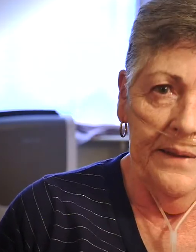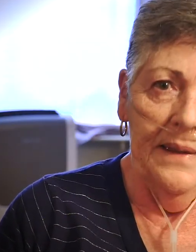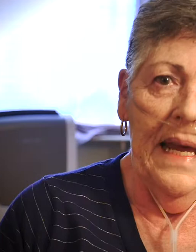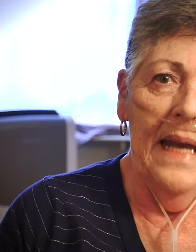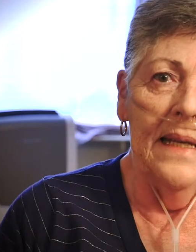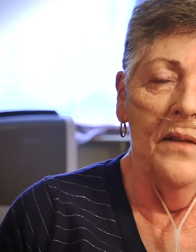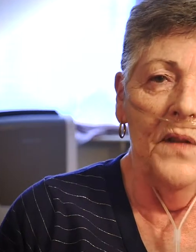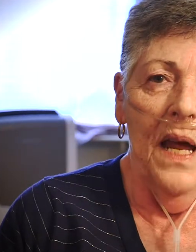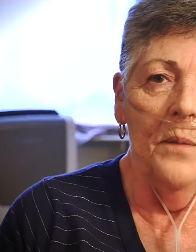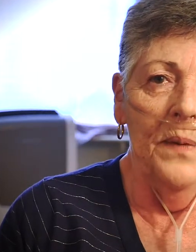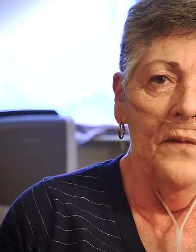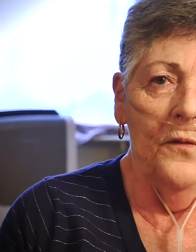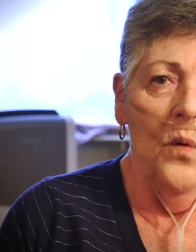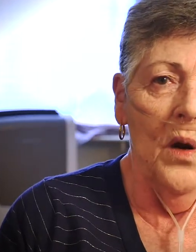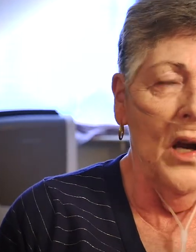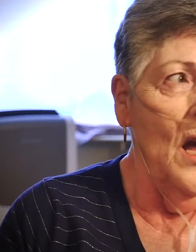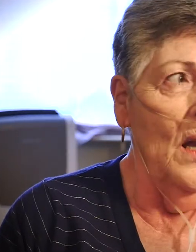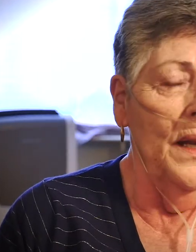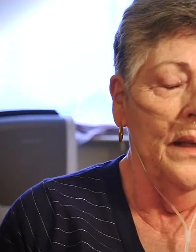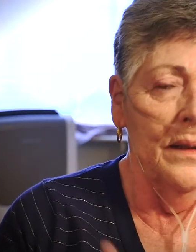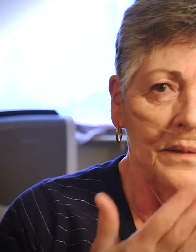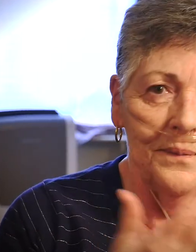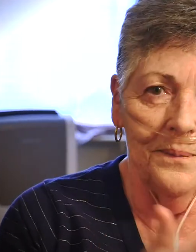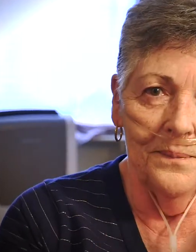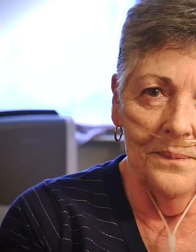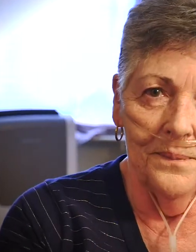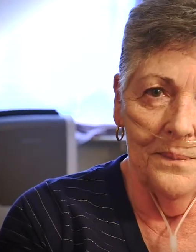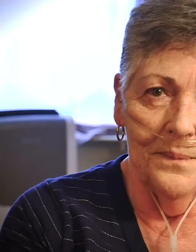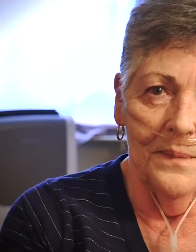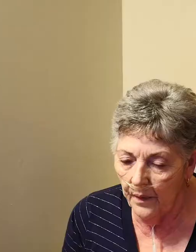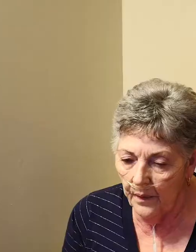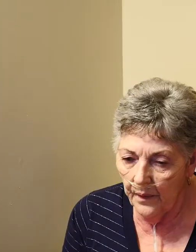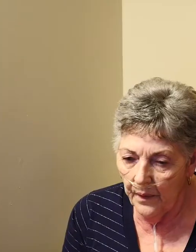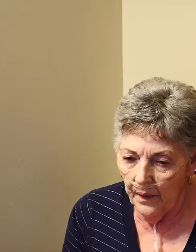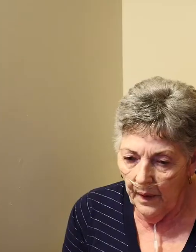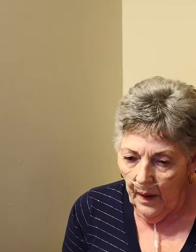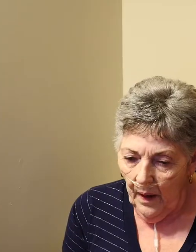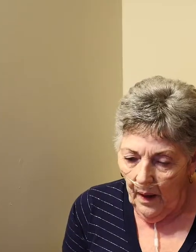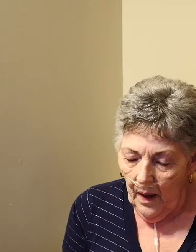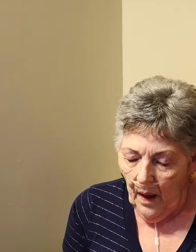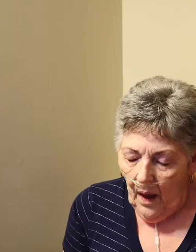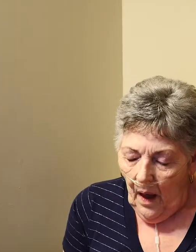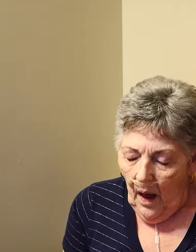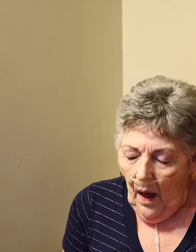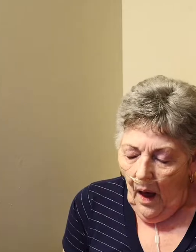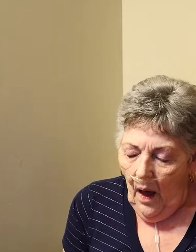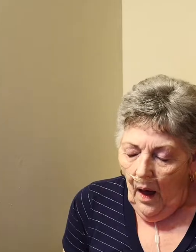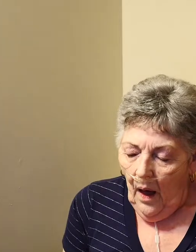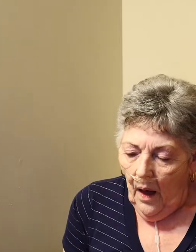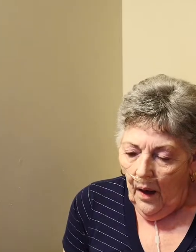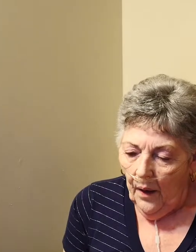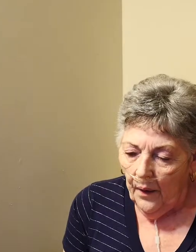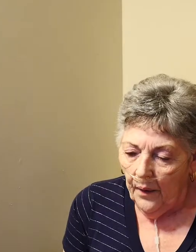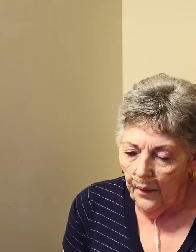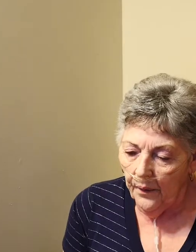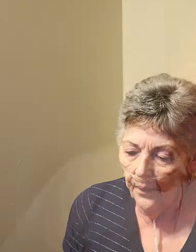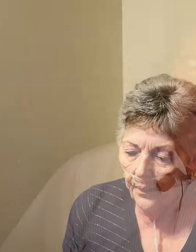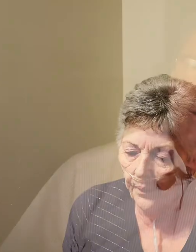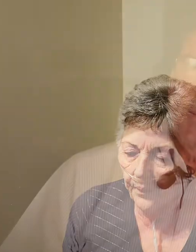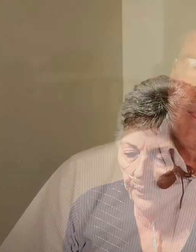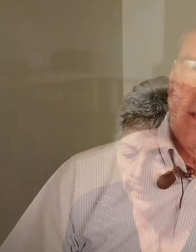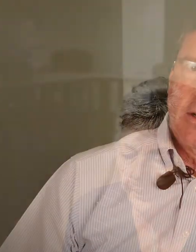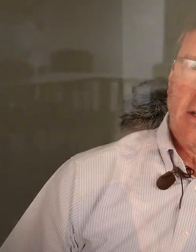again had it have not been for calling Leslie. For every dollar